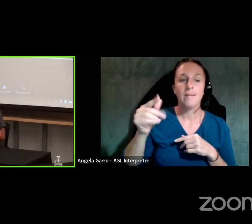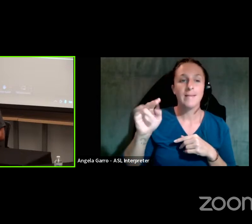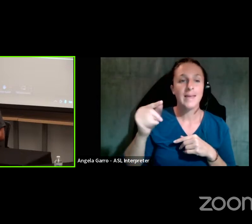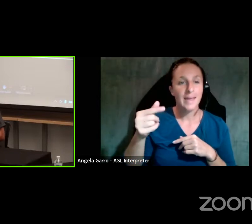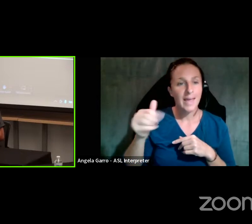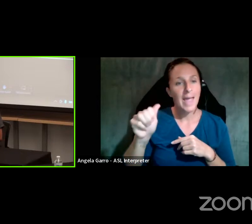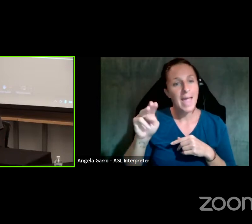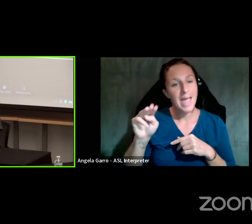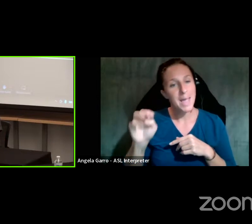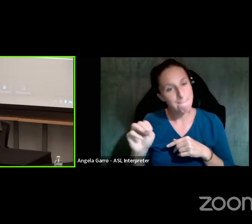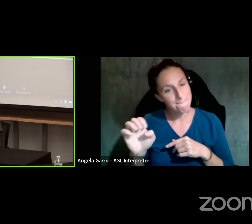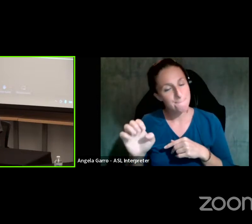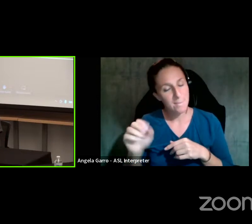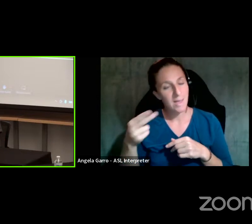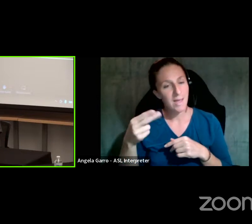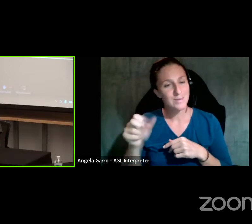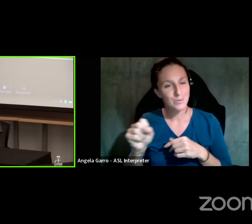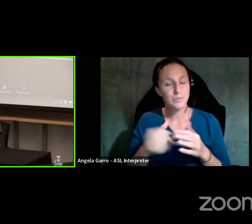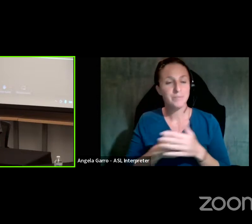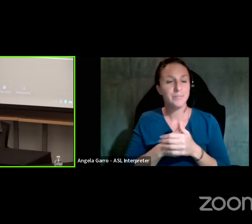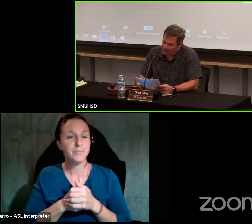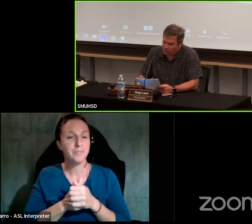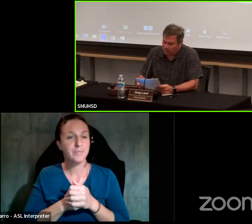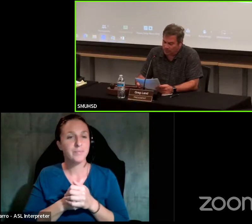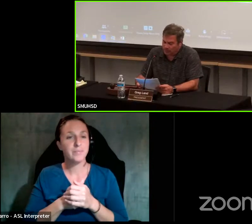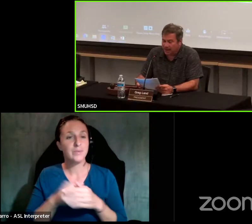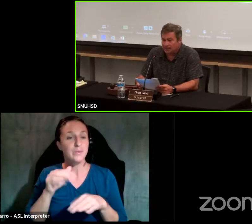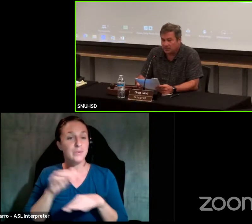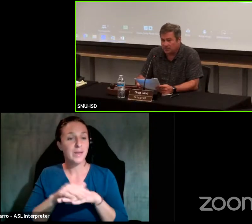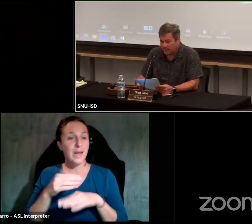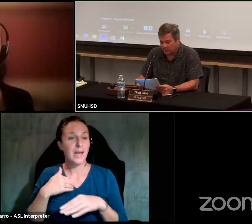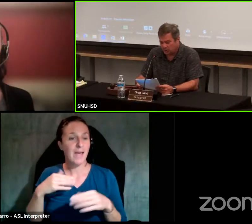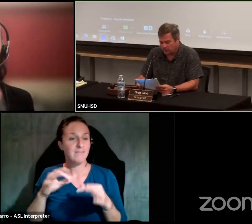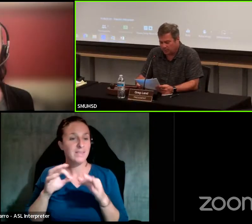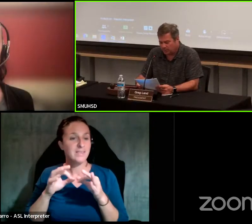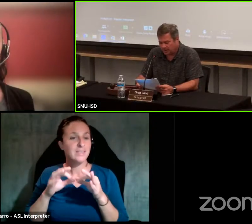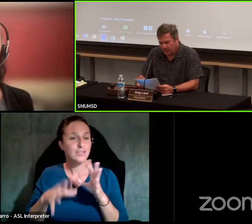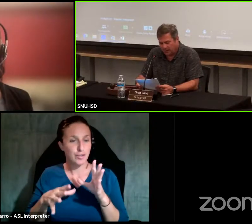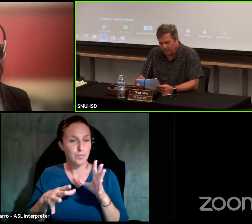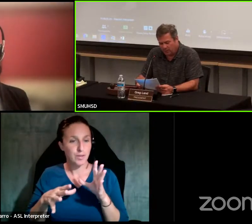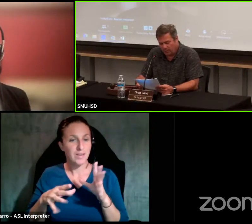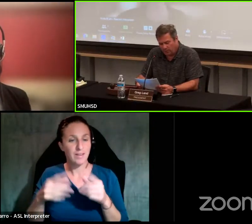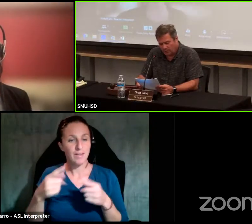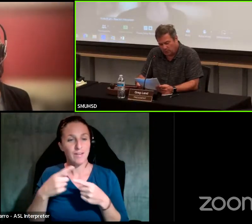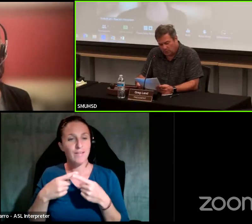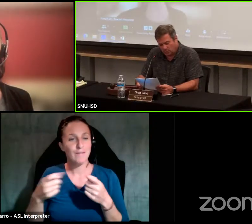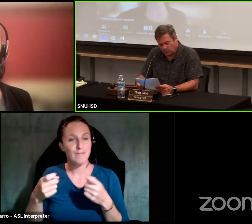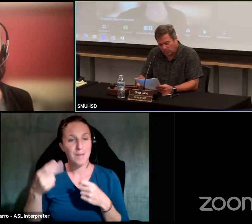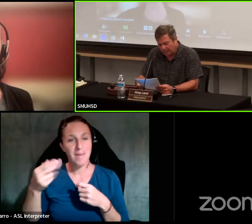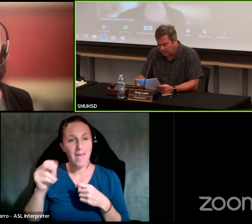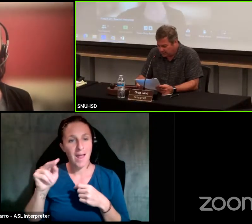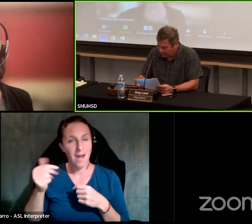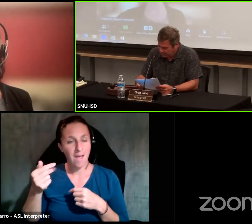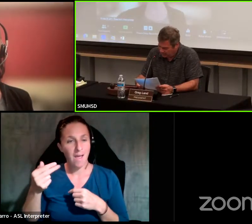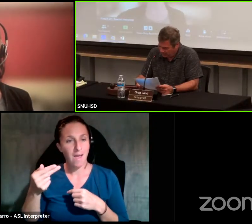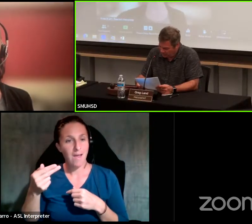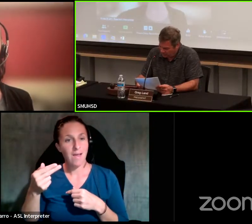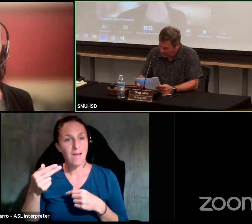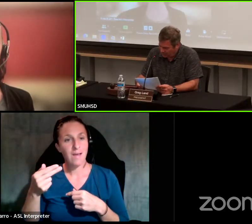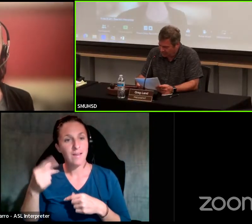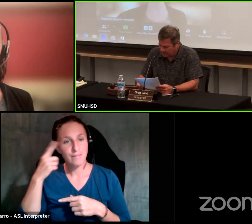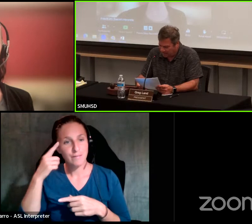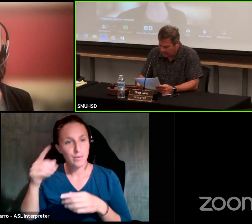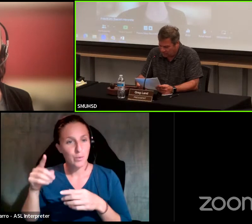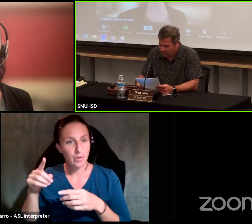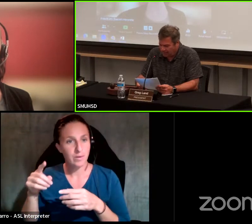you. All right. Tonight we have a team from Hannah Interpreting as our Spanish interpreters. For those who would like to attend the meeting